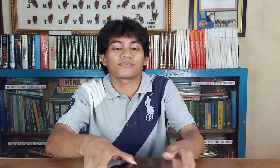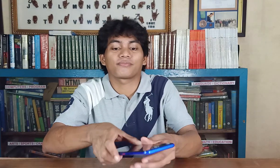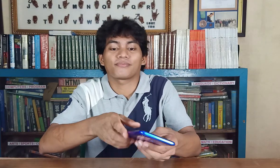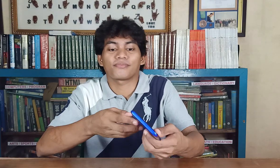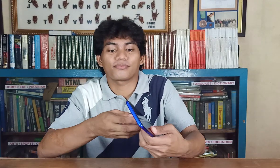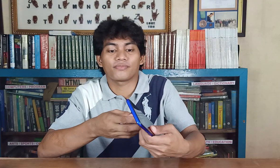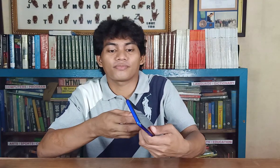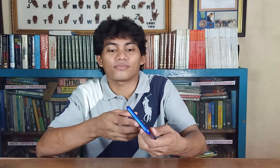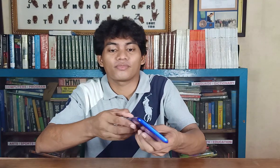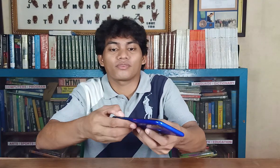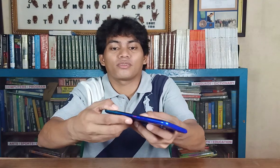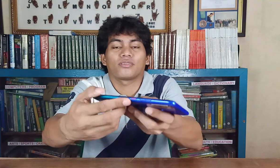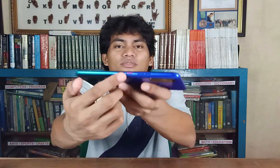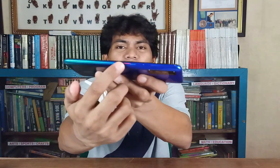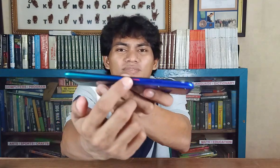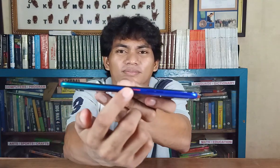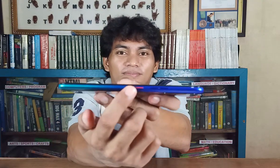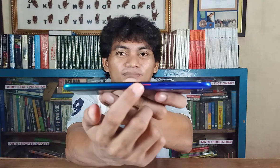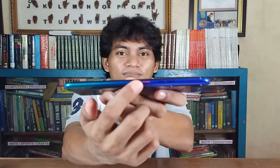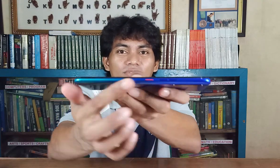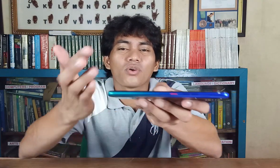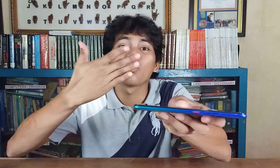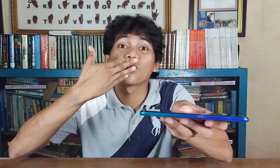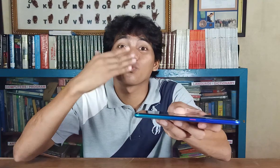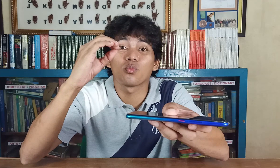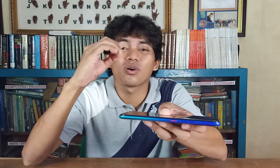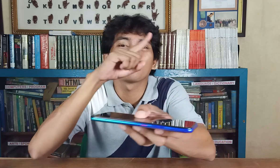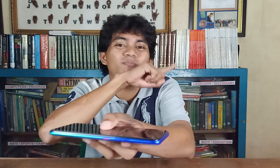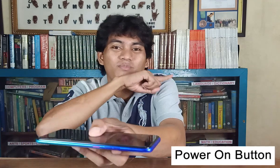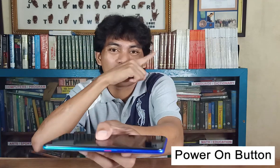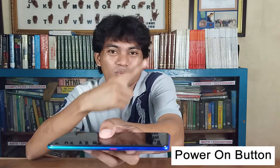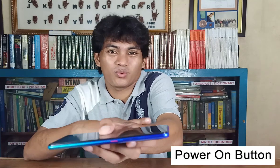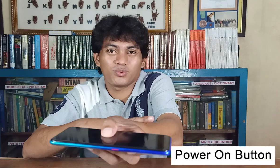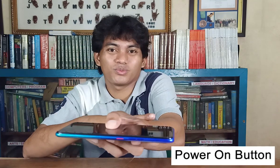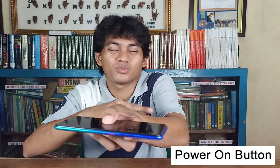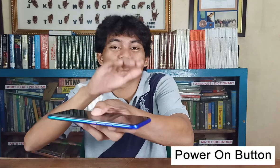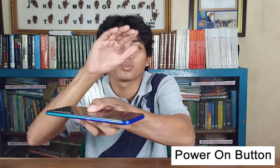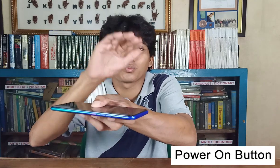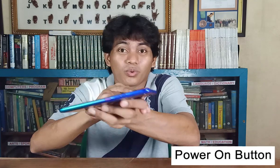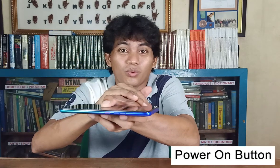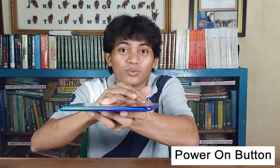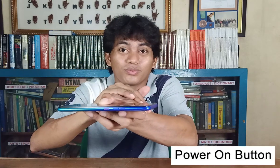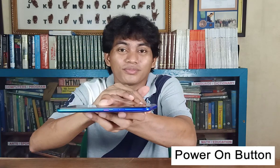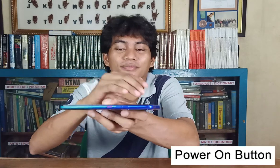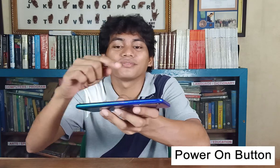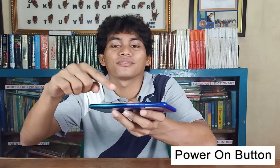Now let's see the sides. The power on button colored